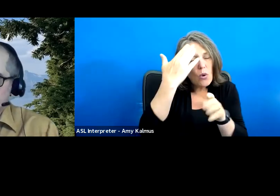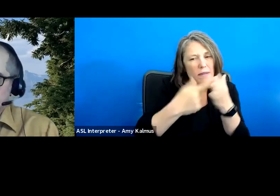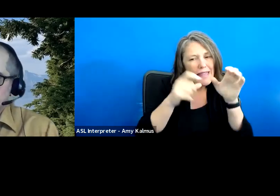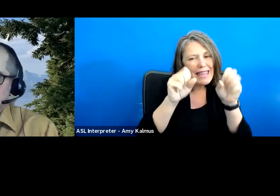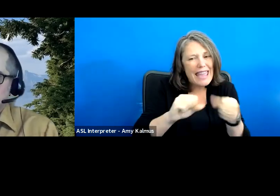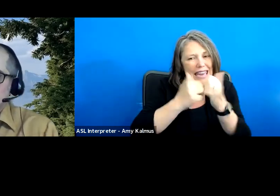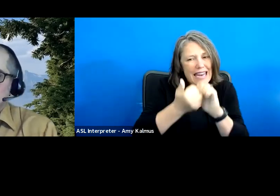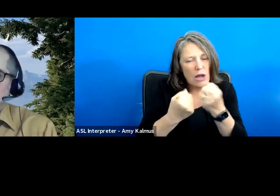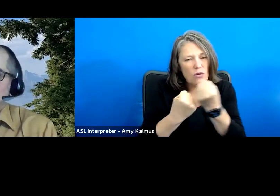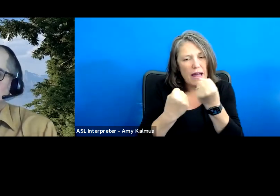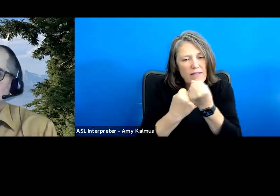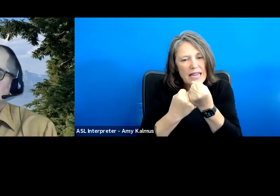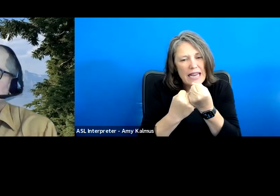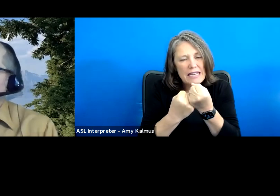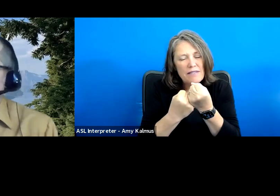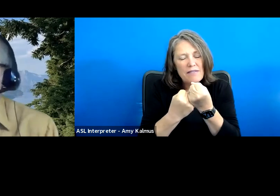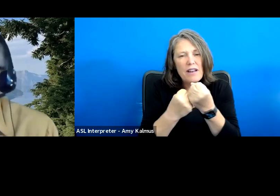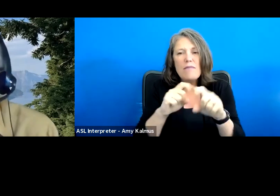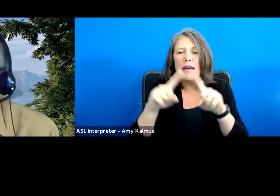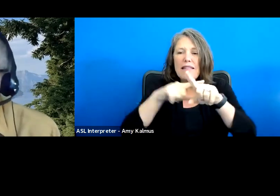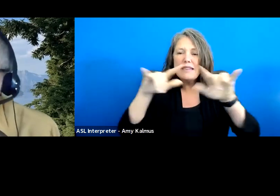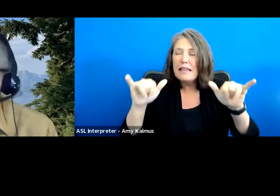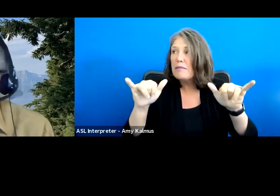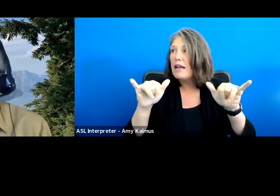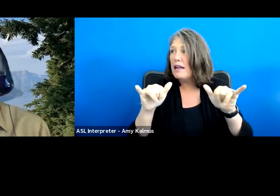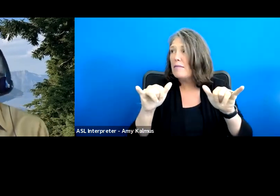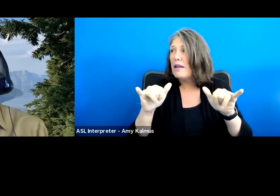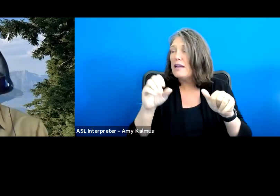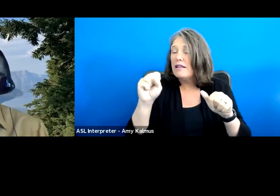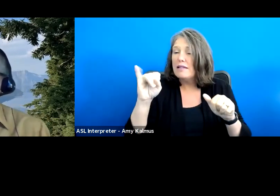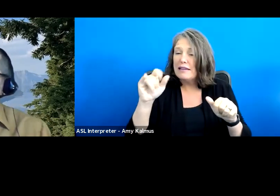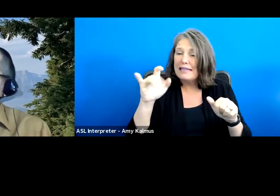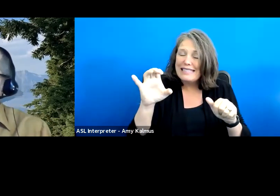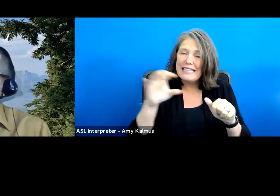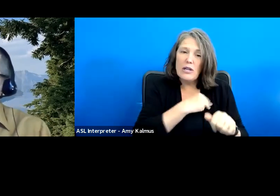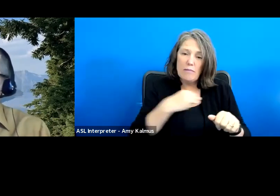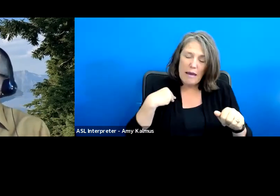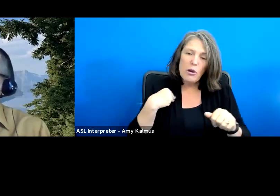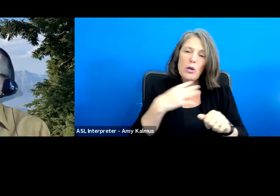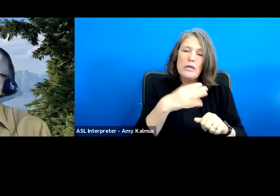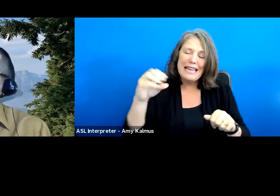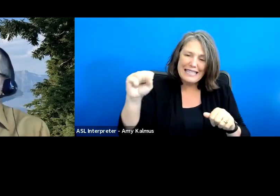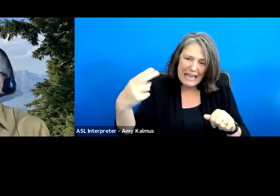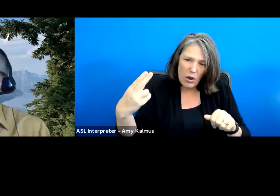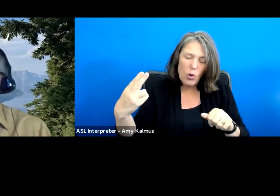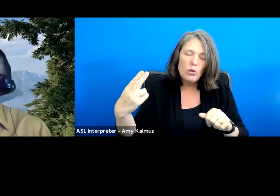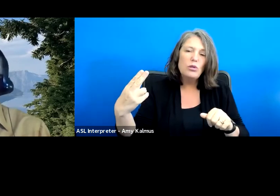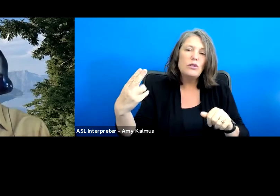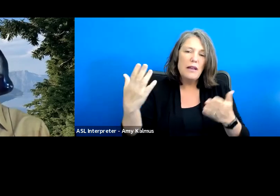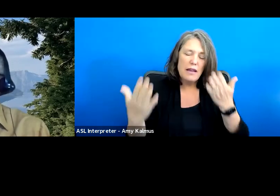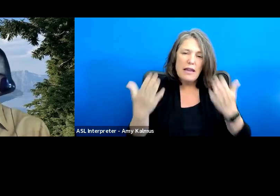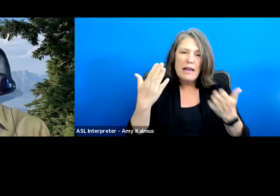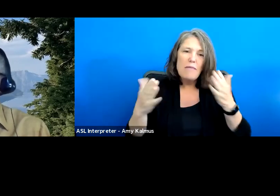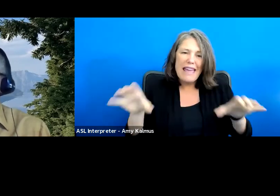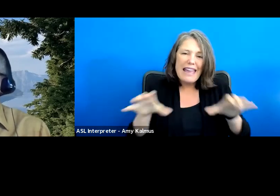can advocate. But at the same time, SILC members and SILC stakeholders may